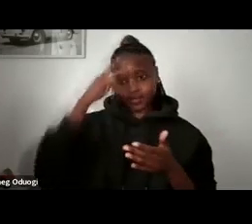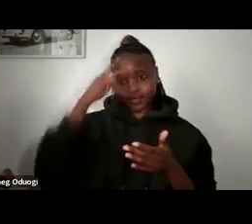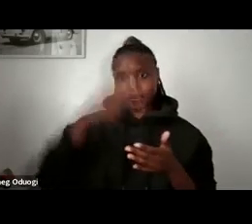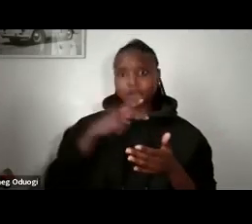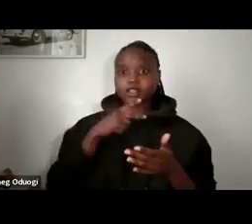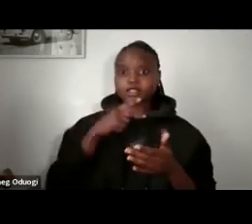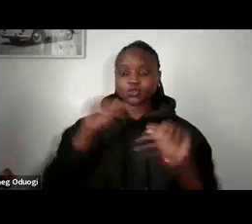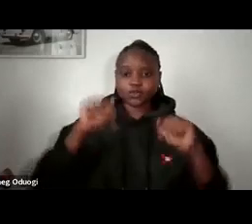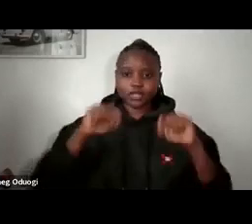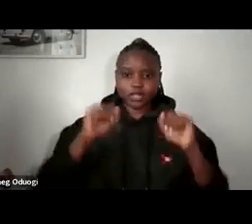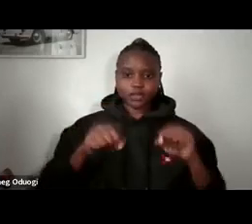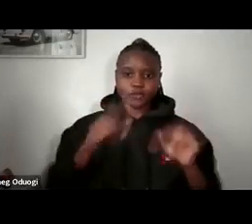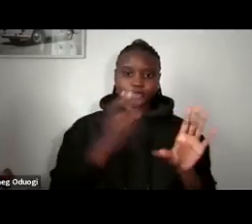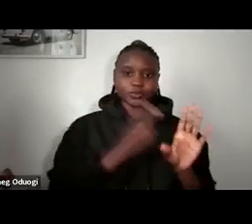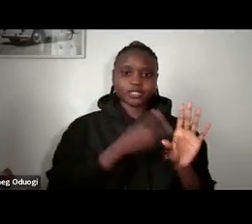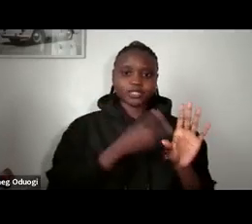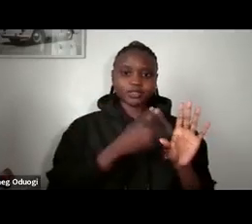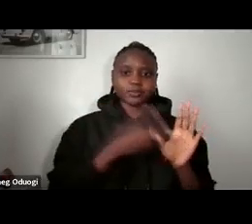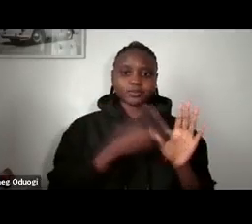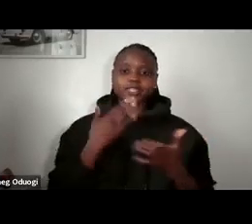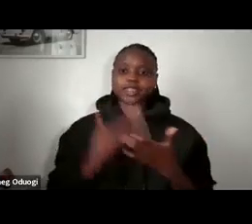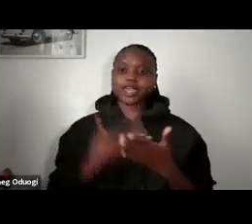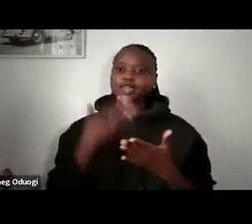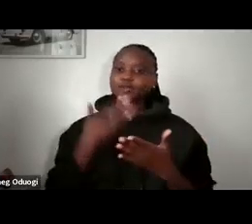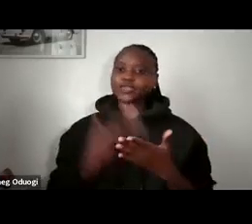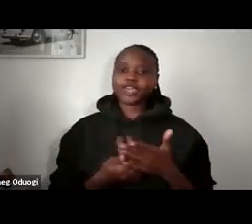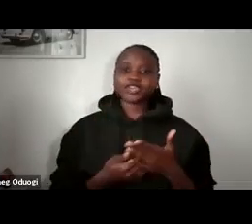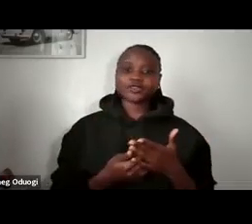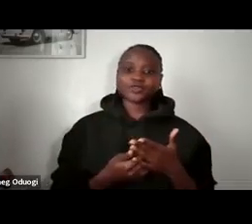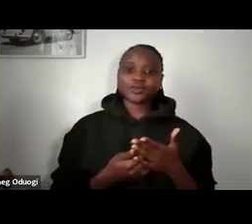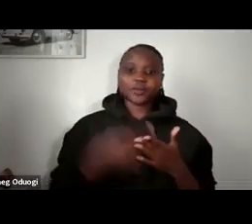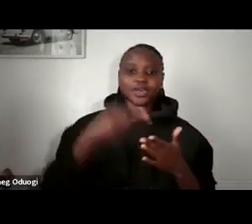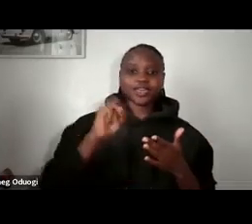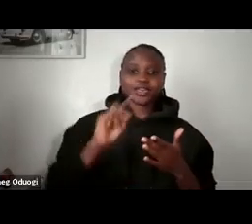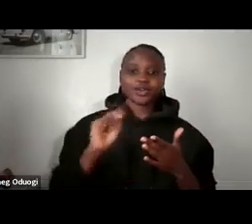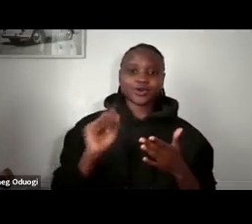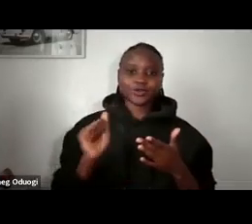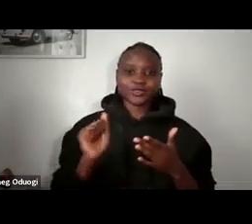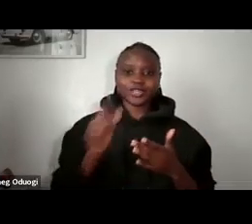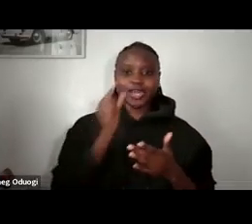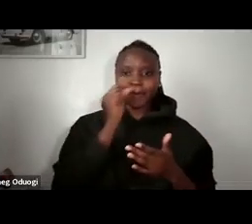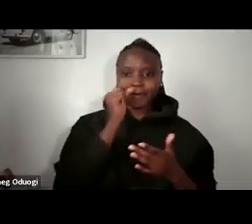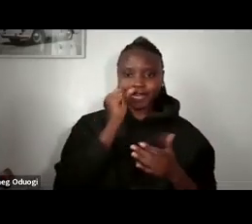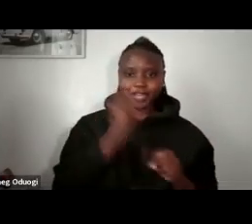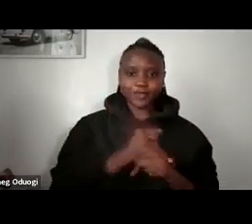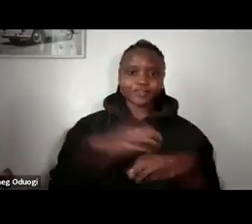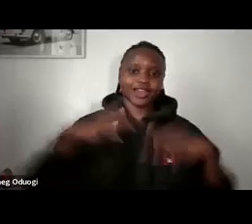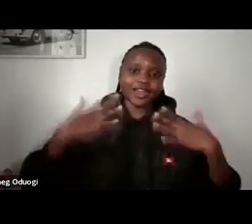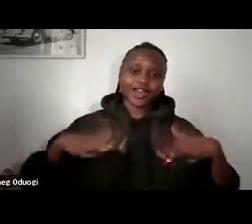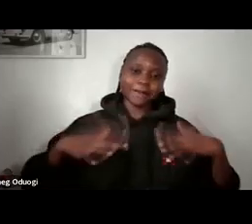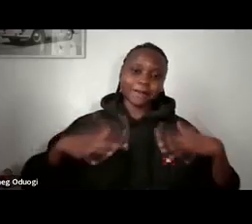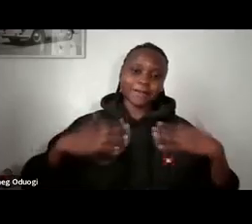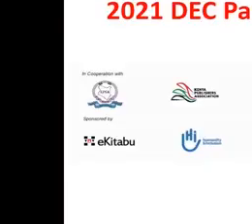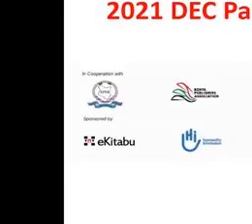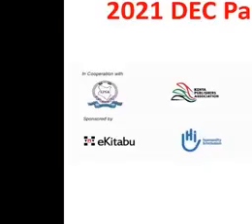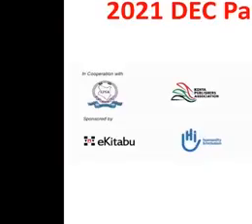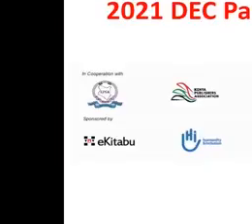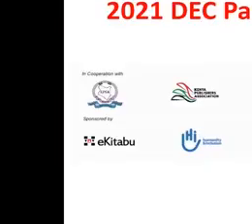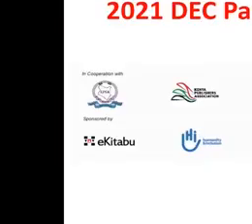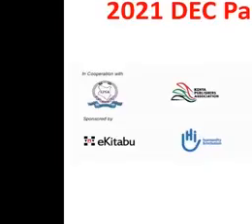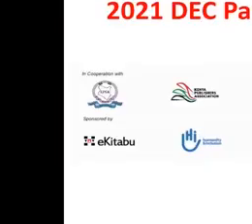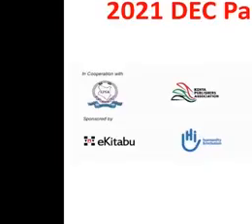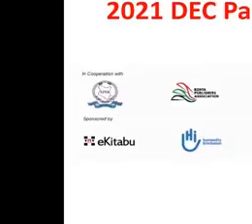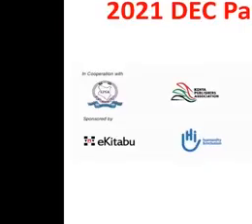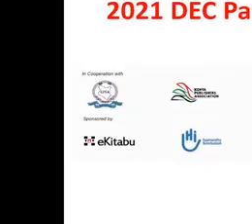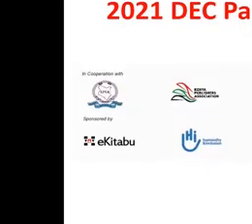to participate. Thank you to my co-host, Emilia. You have done an amazing job, and have a lovely evening.